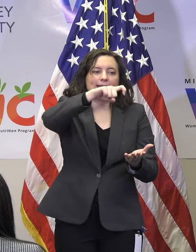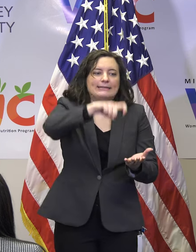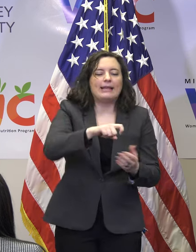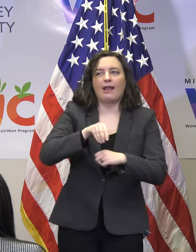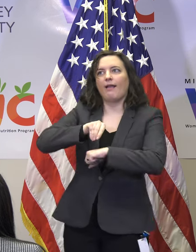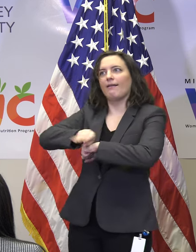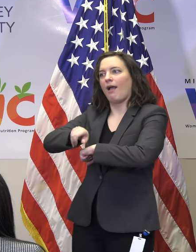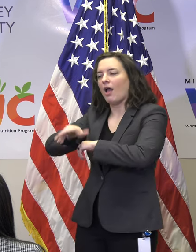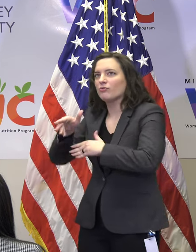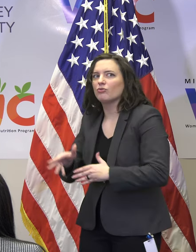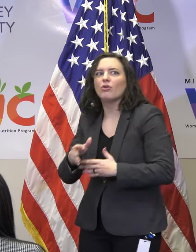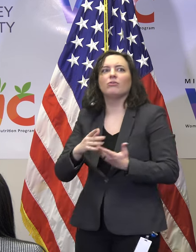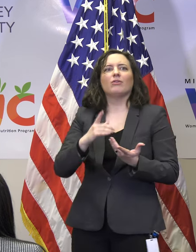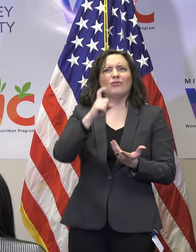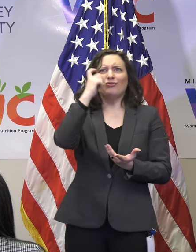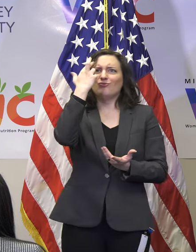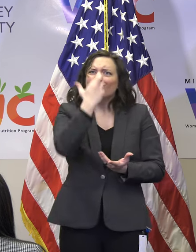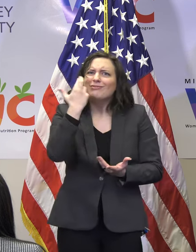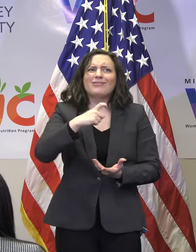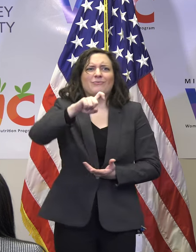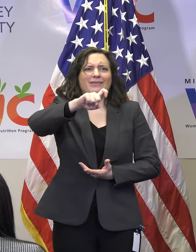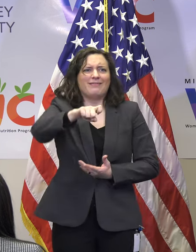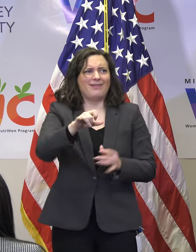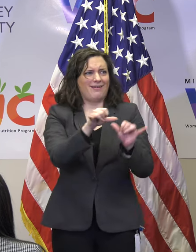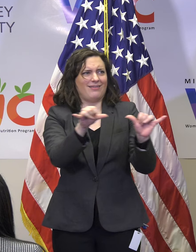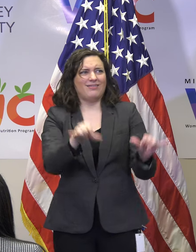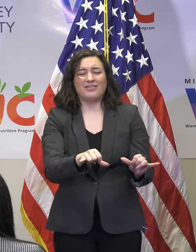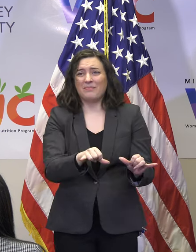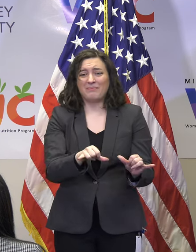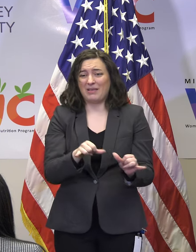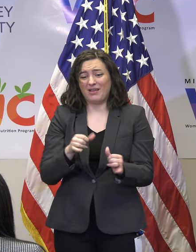to encourage breastfeeding, because it is not a simple proposition.